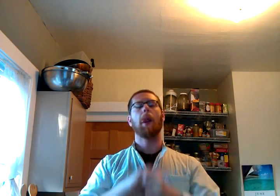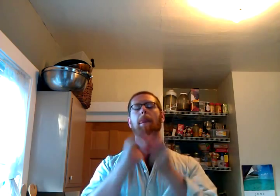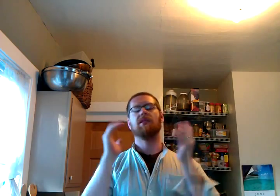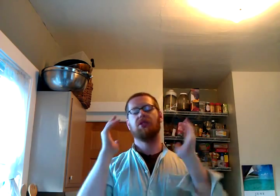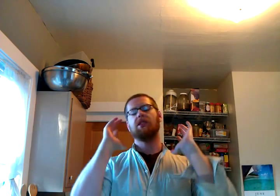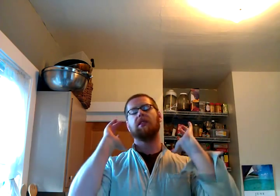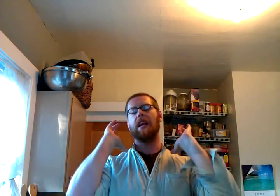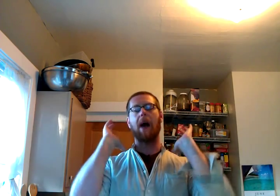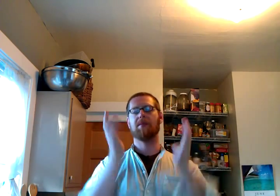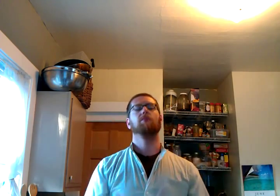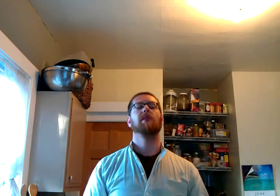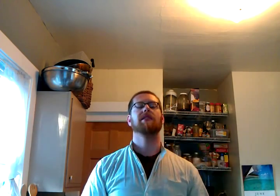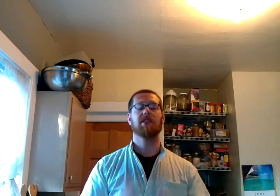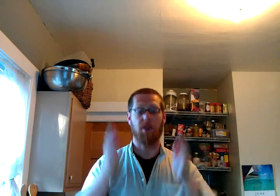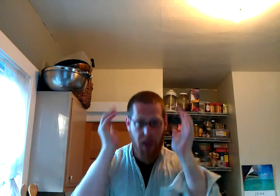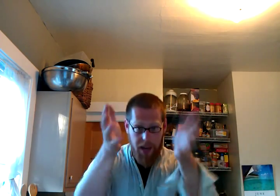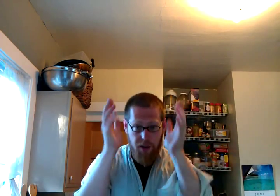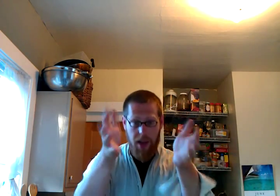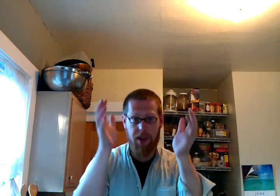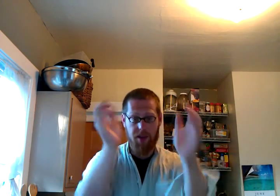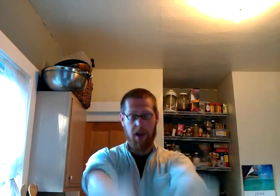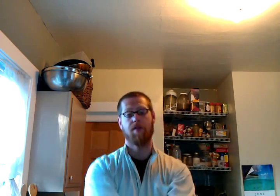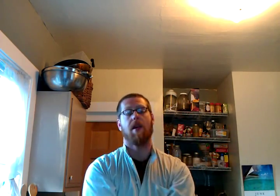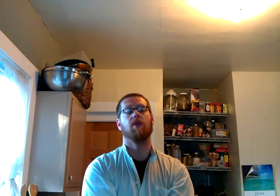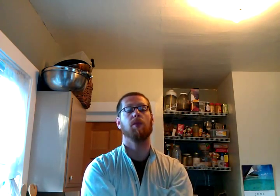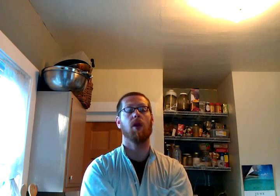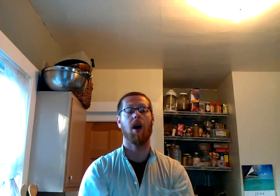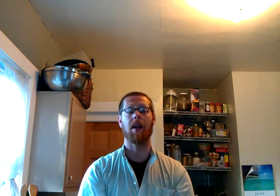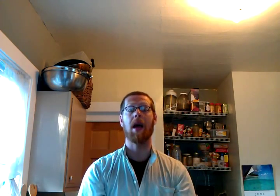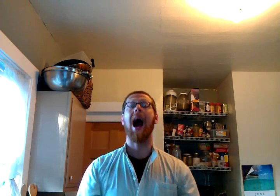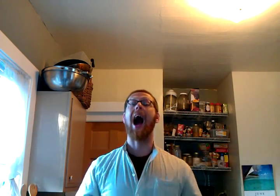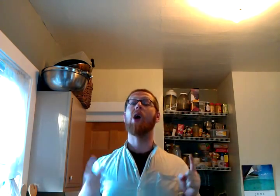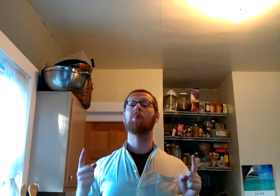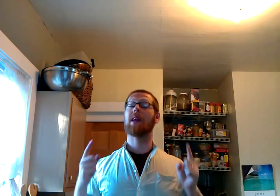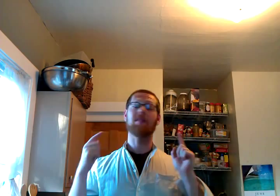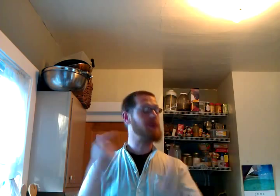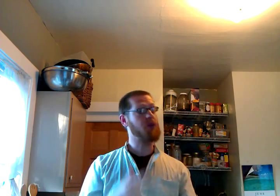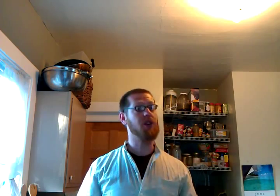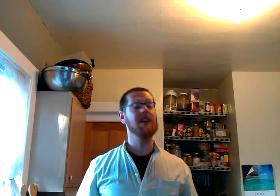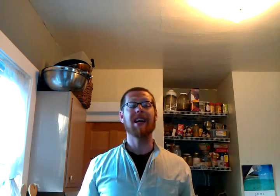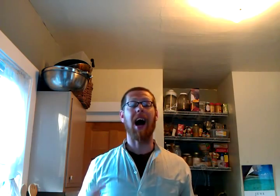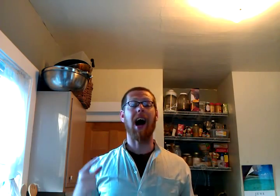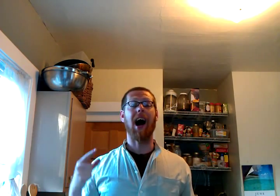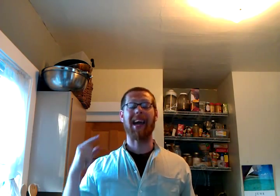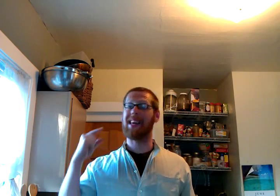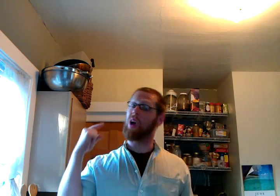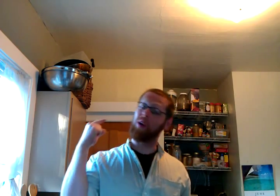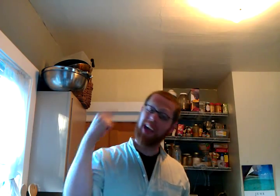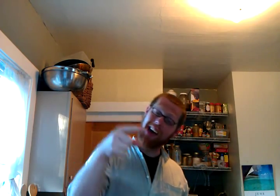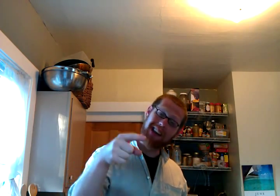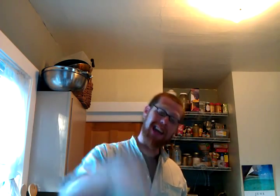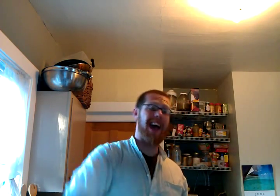it's just an absolute blessing. So thank you, thank you, thank you for everyone putting on. I hope that in the future I can go again and